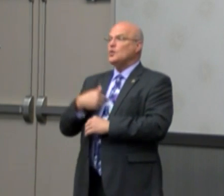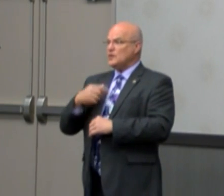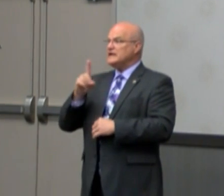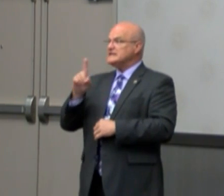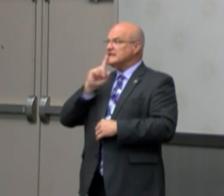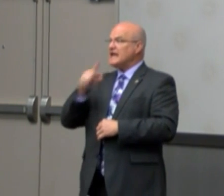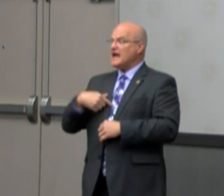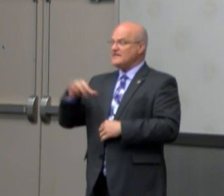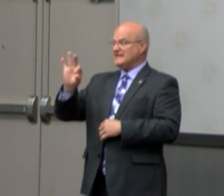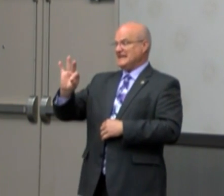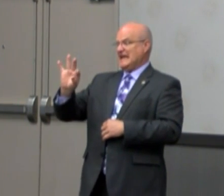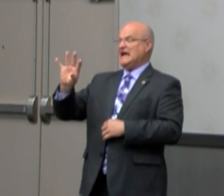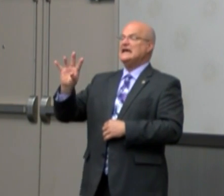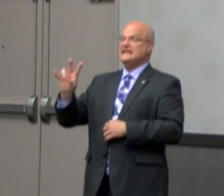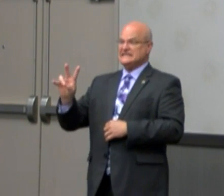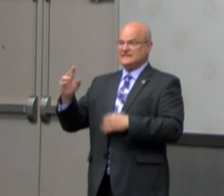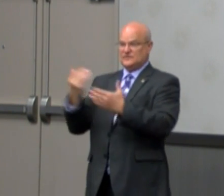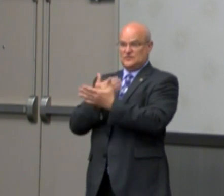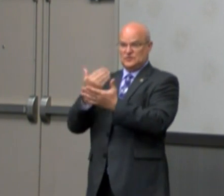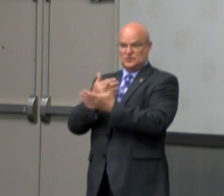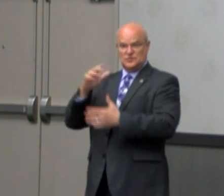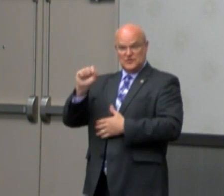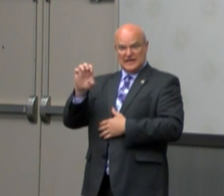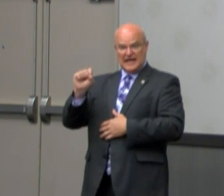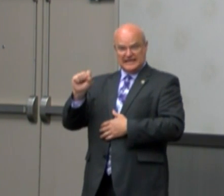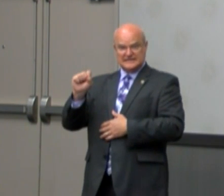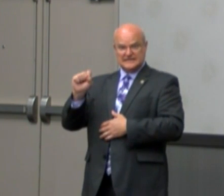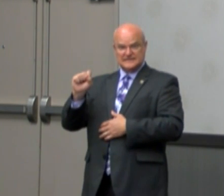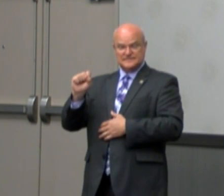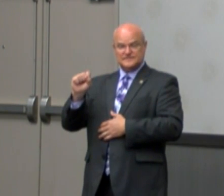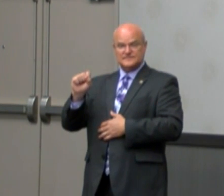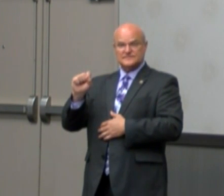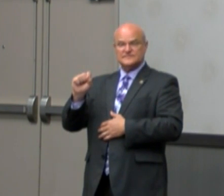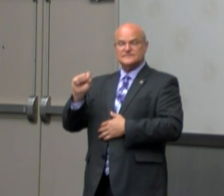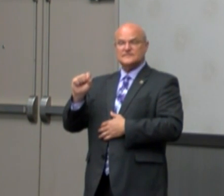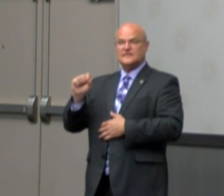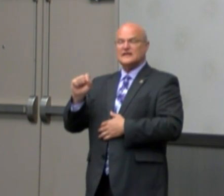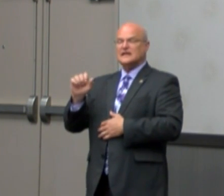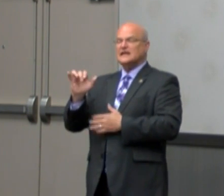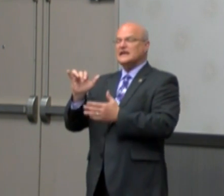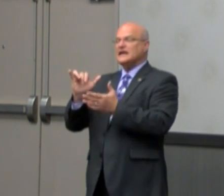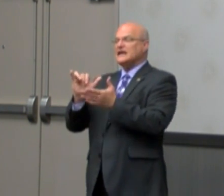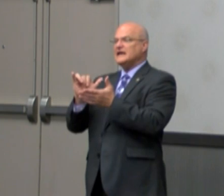We did have 97 new cases yesterday.